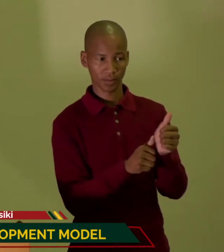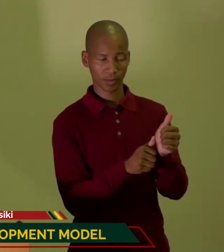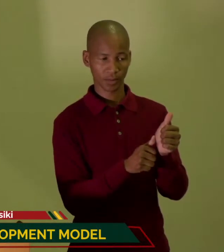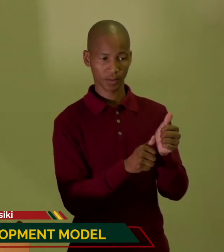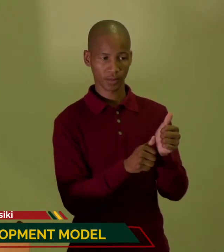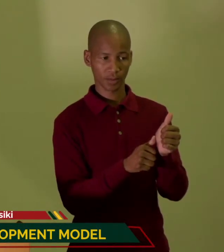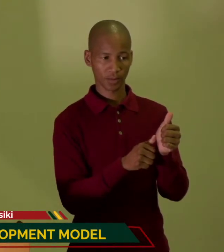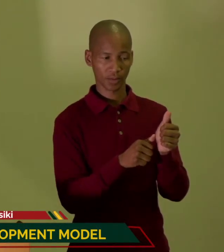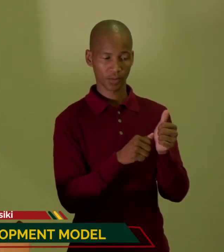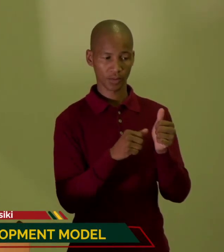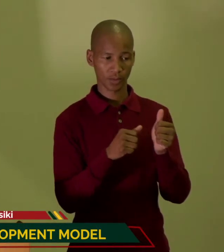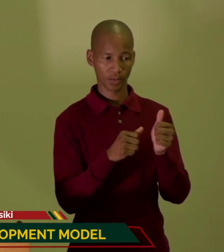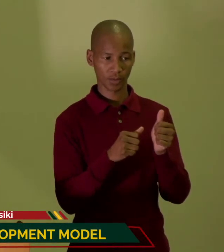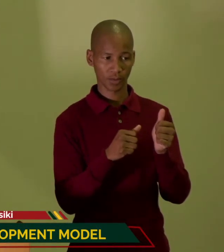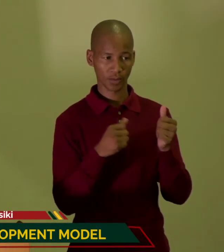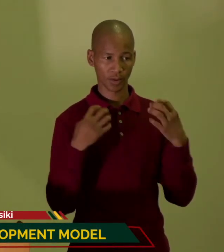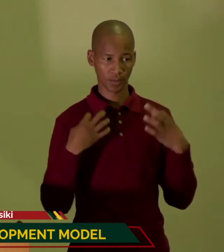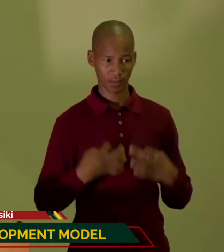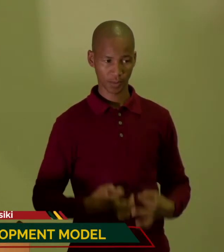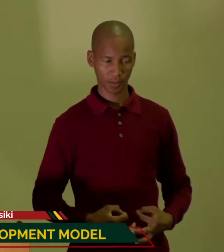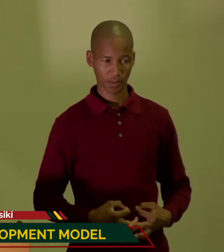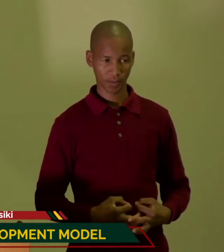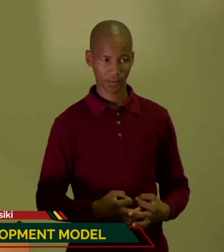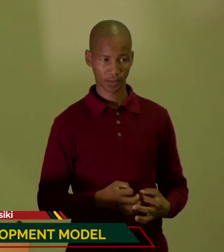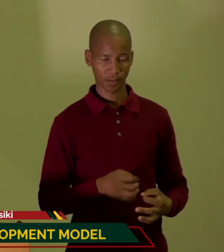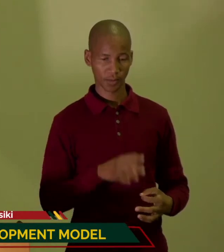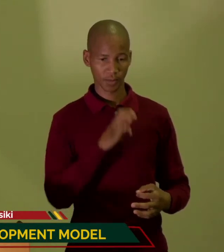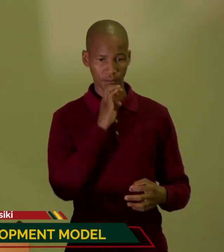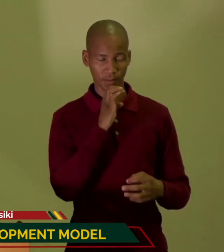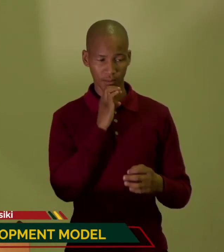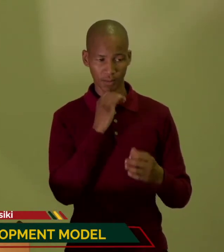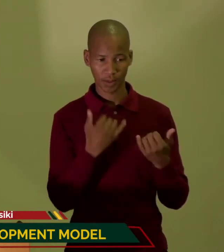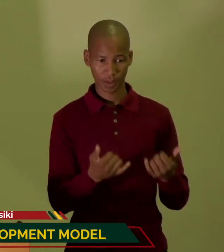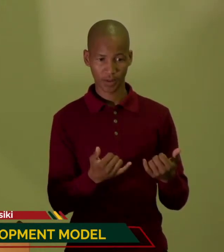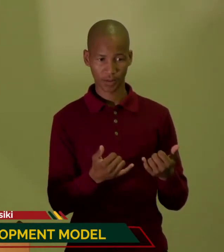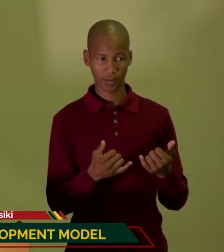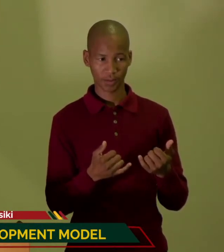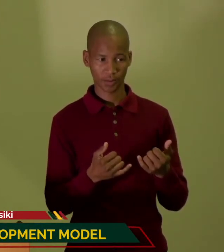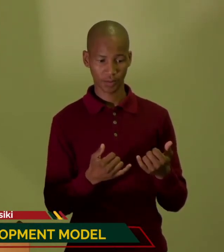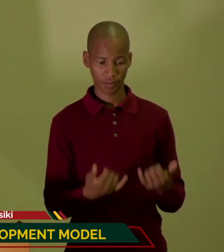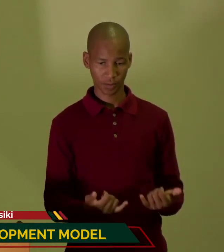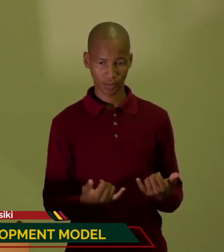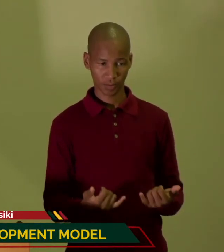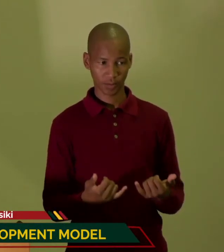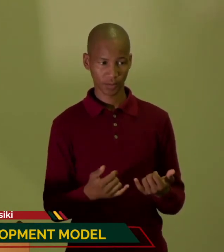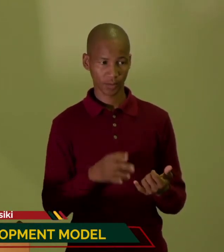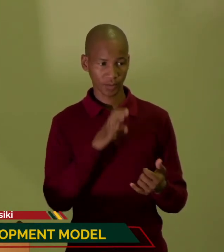and today she is the acting executive mayor.